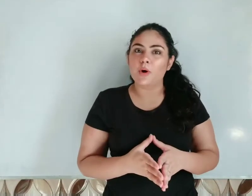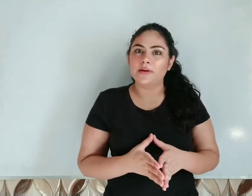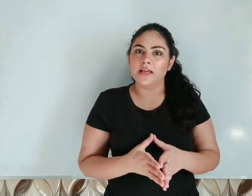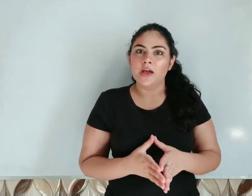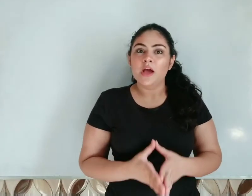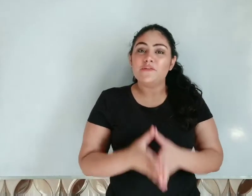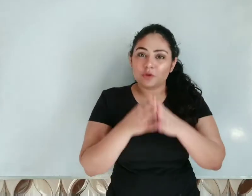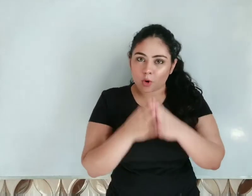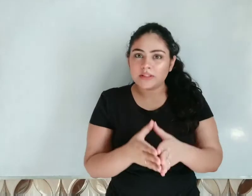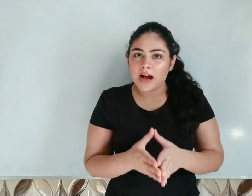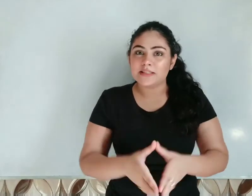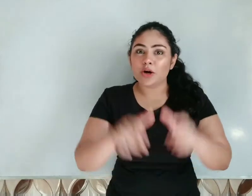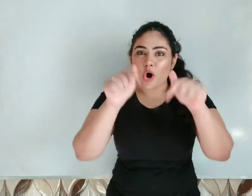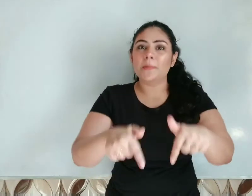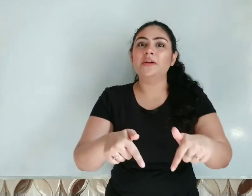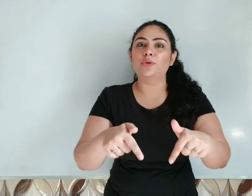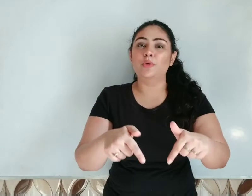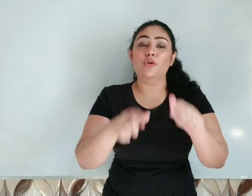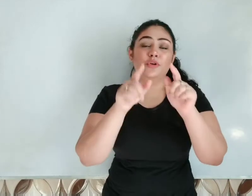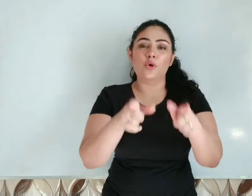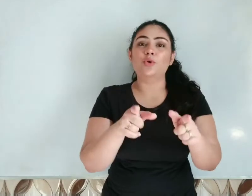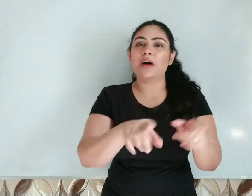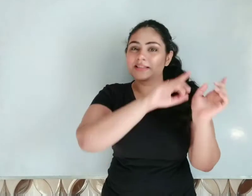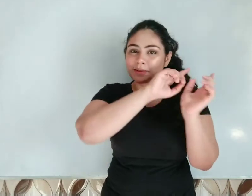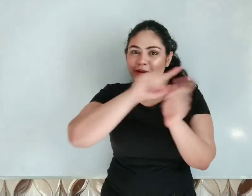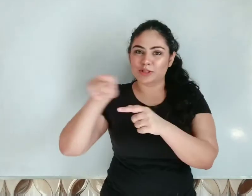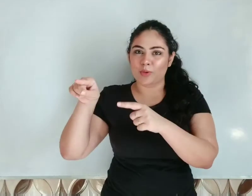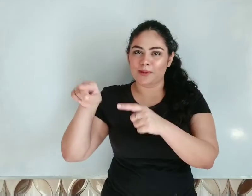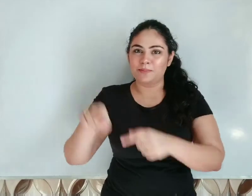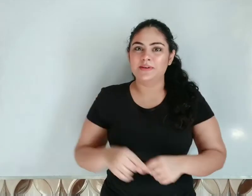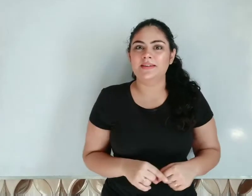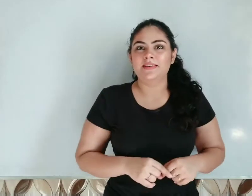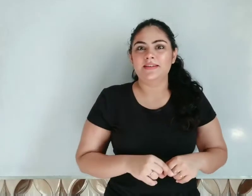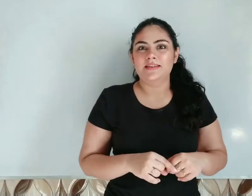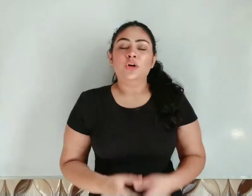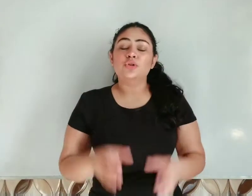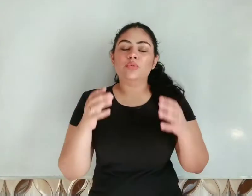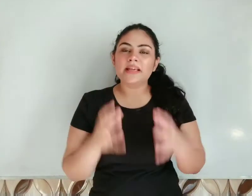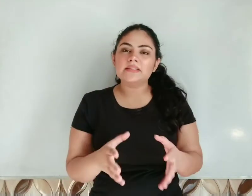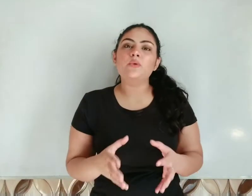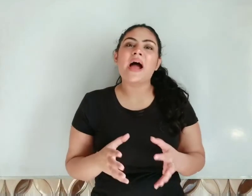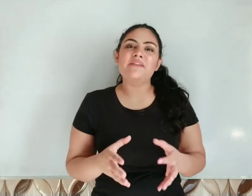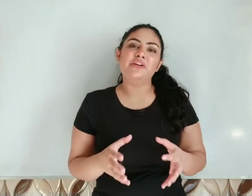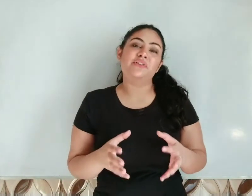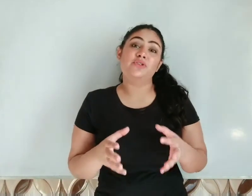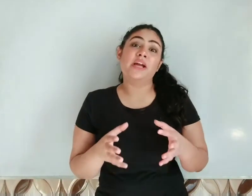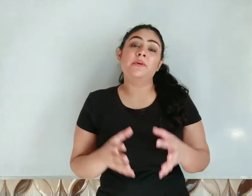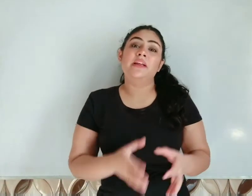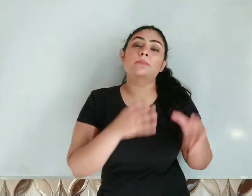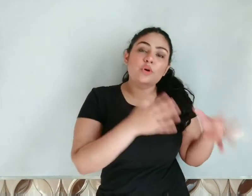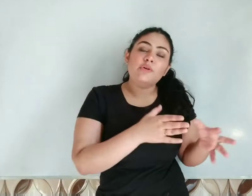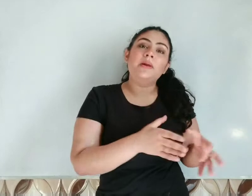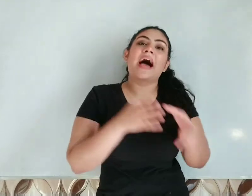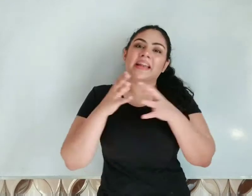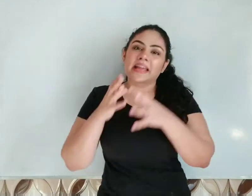property? If you know the answer, comment down below. If you don't know the answer, please swipe. So the reason why we differentiate between movable and